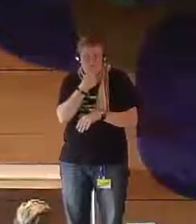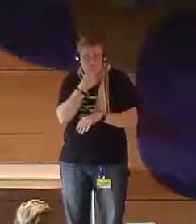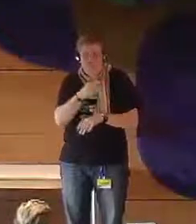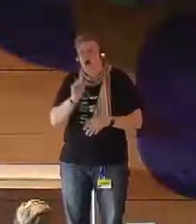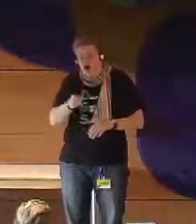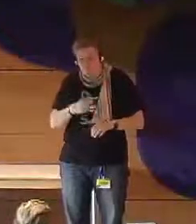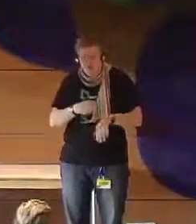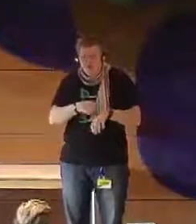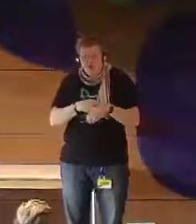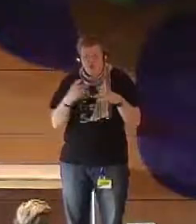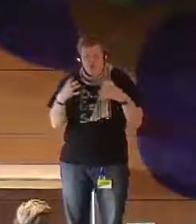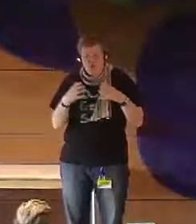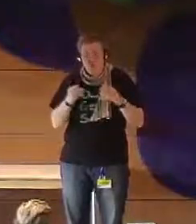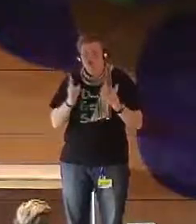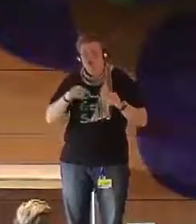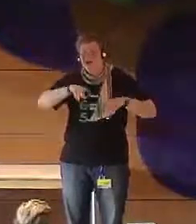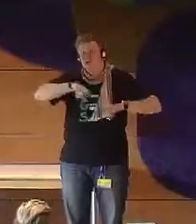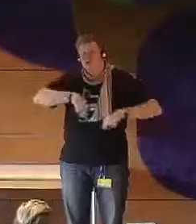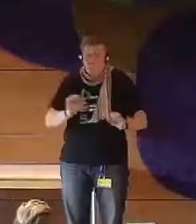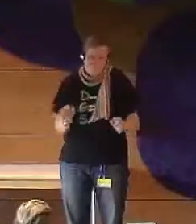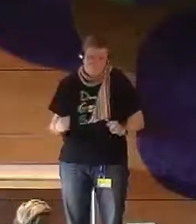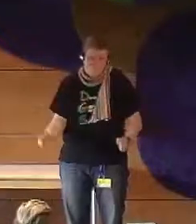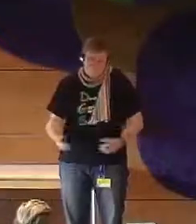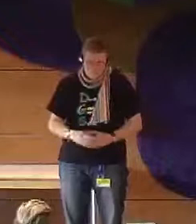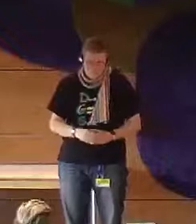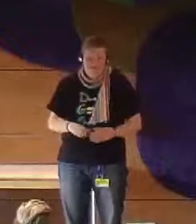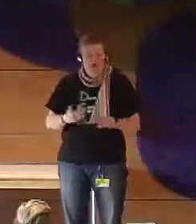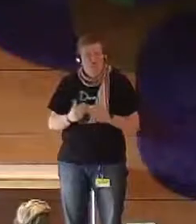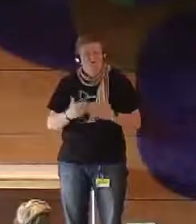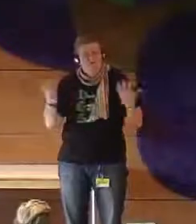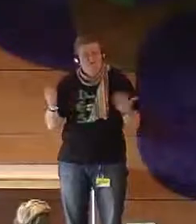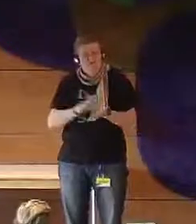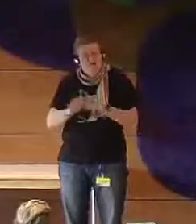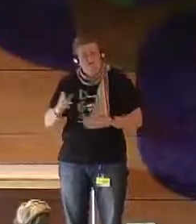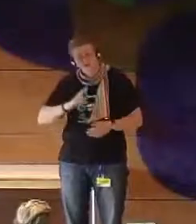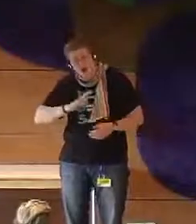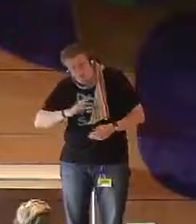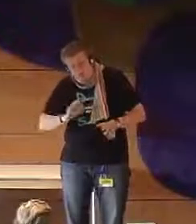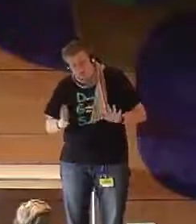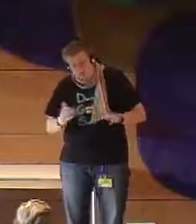waiting for the osteoporosis to occur and then trying to reverse it currently does not work.